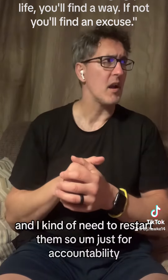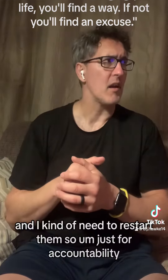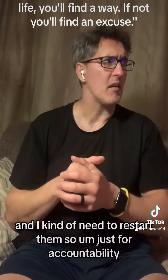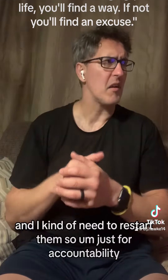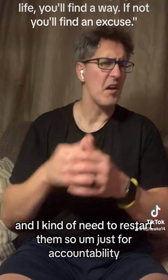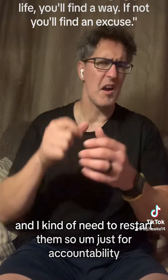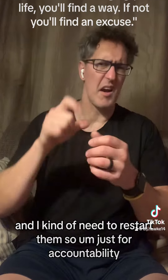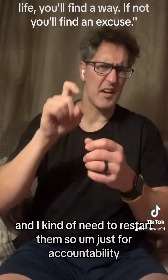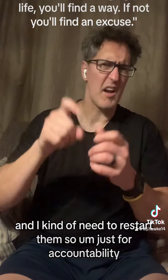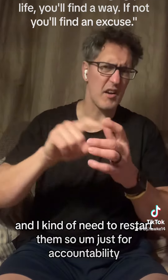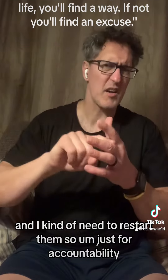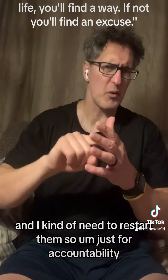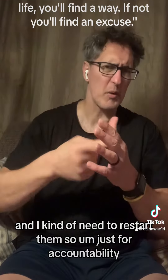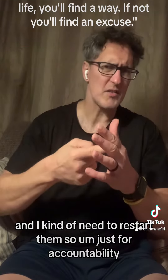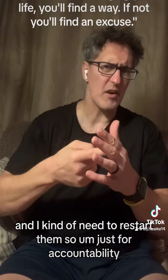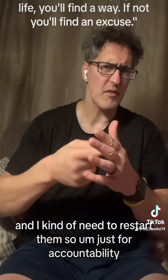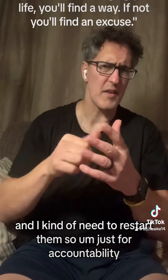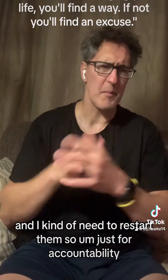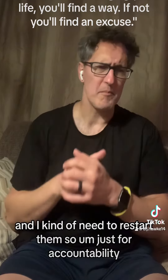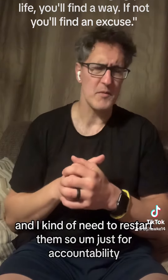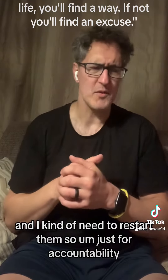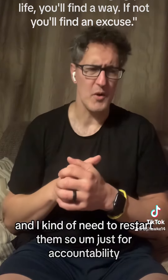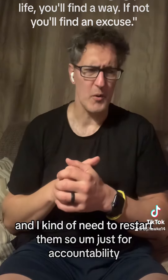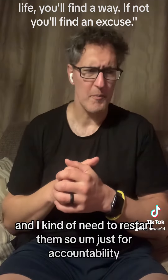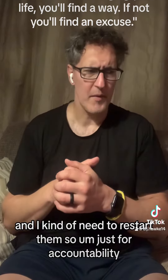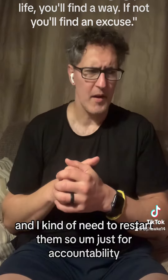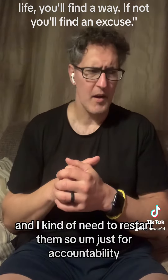And I kind of need to restart them. So,